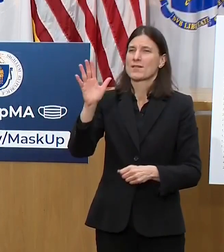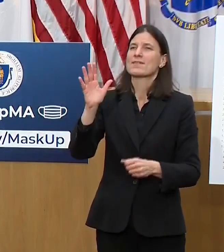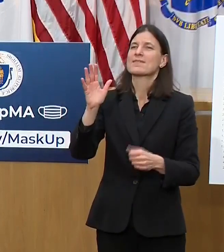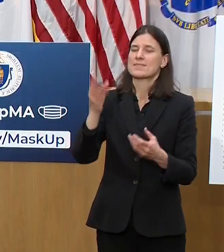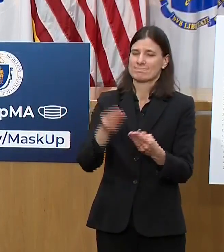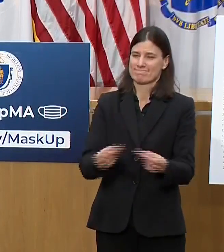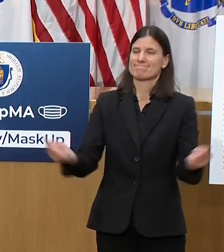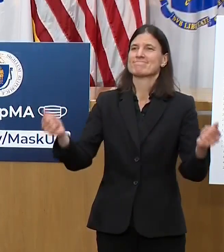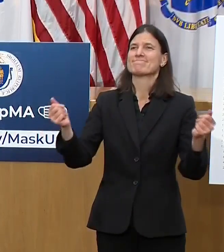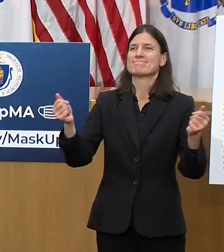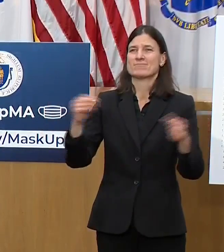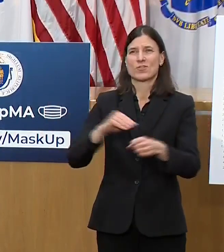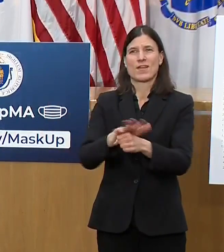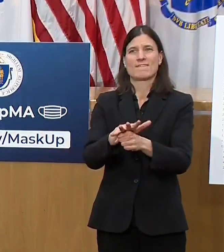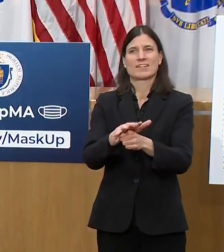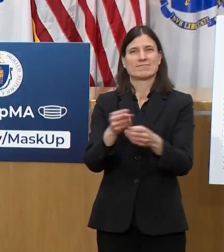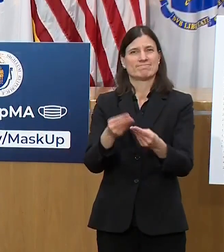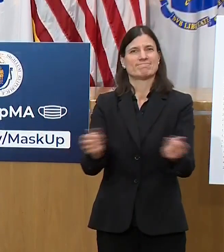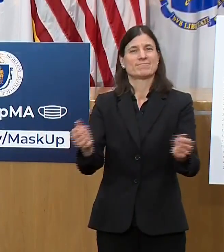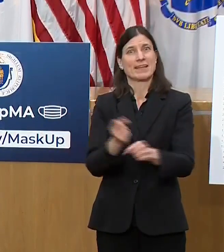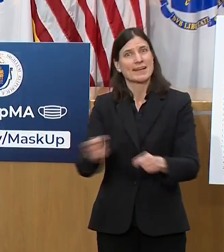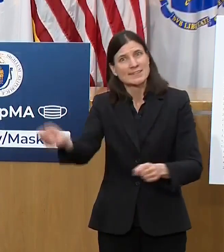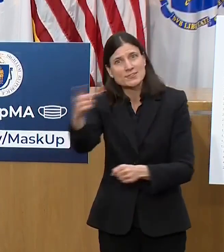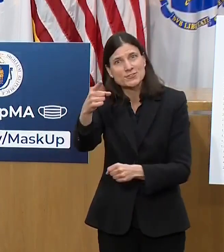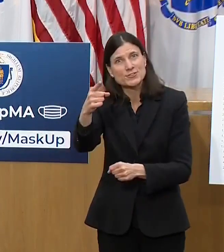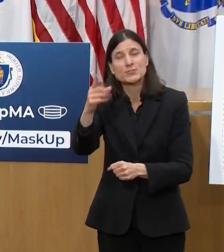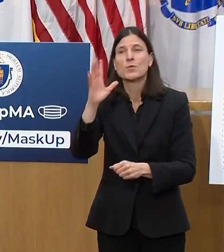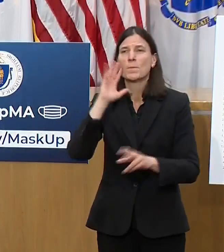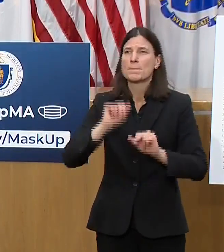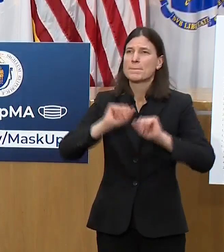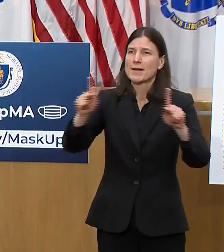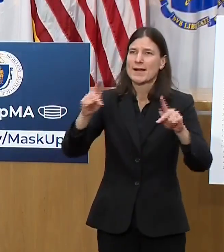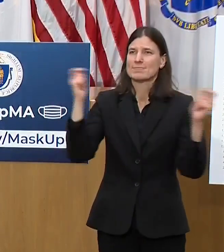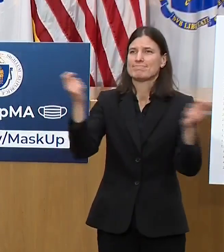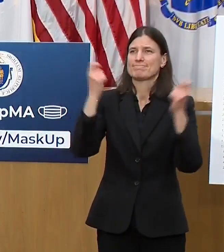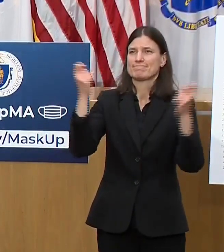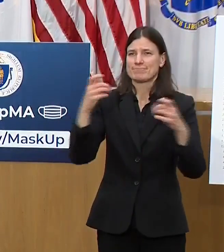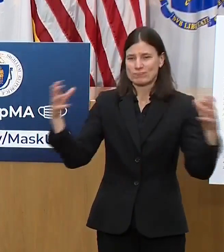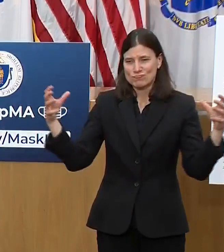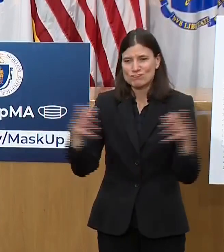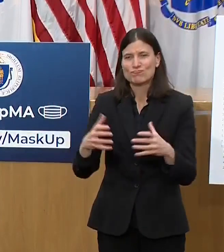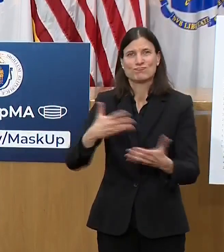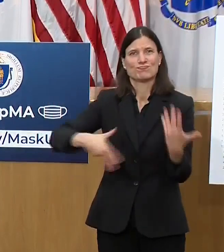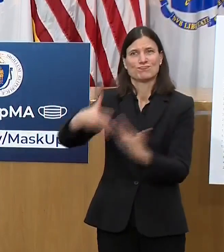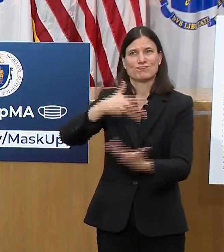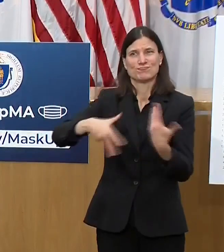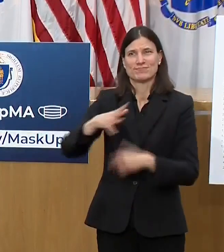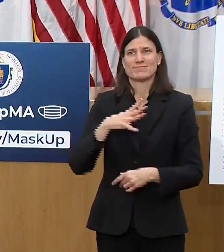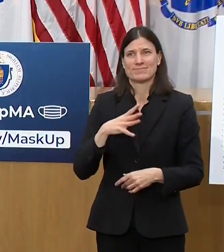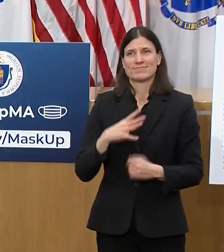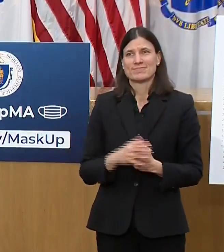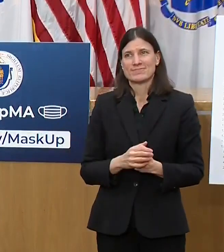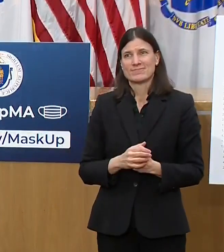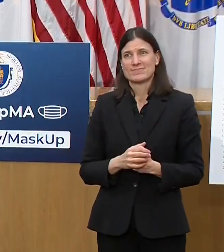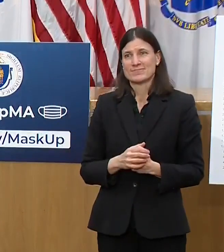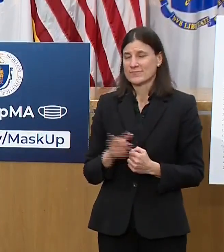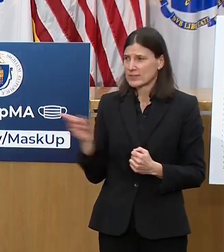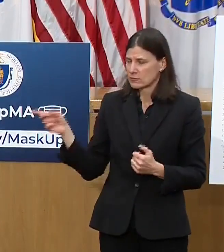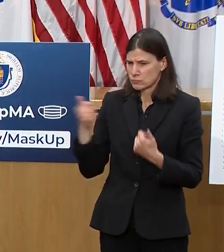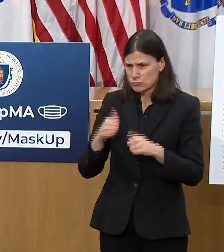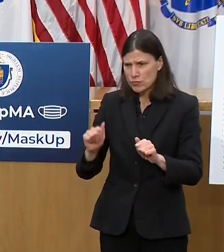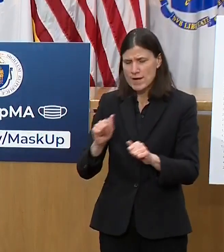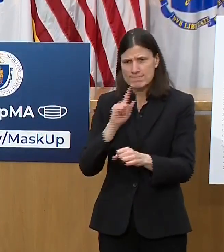keeping them safe. We are committed to continuing our fight against COVID-19 and caring for